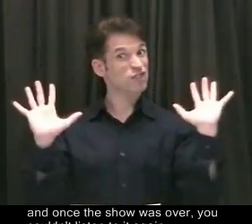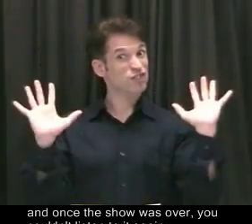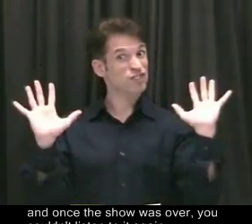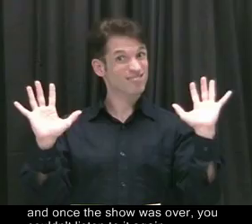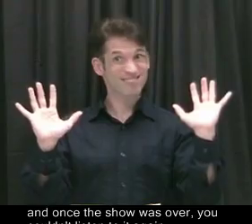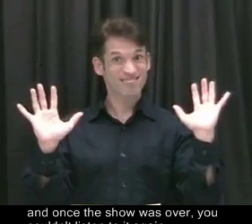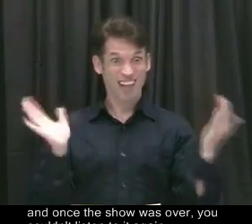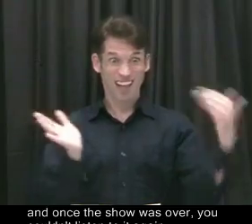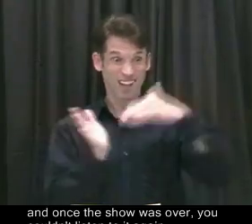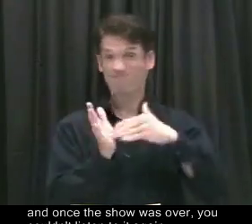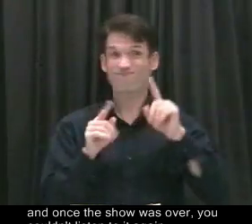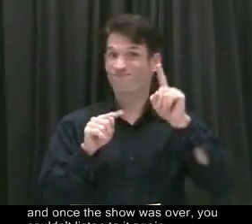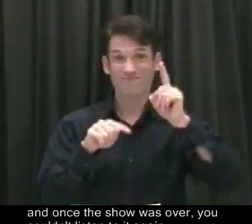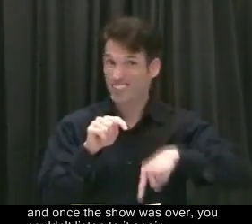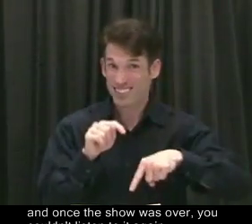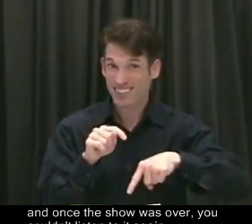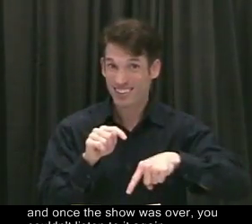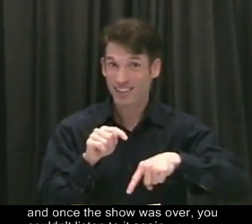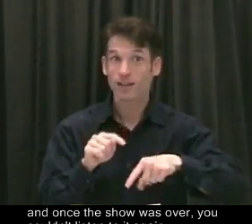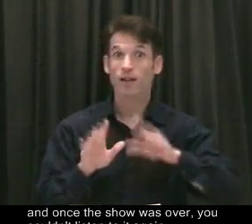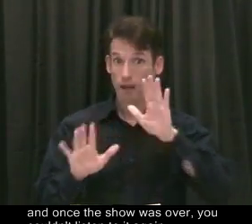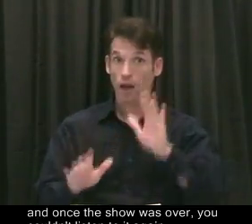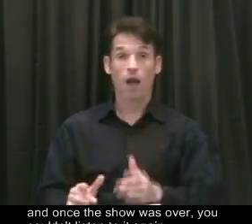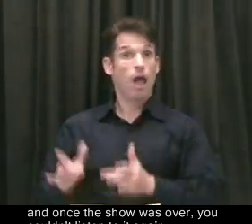And once the show was over, you couldn't listen to it again.